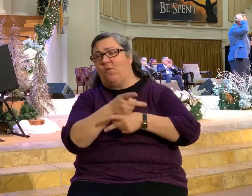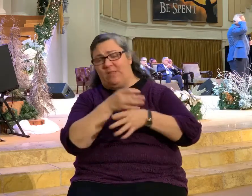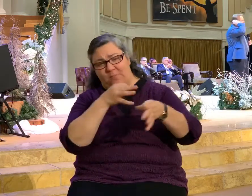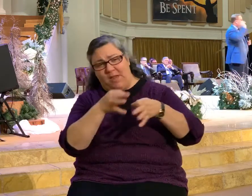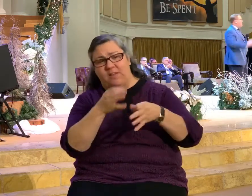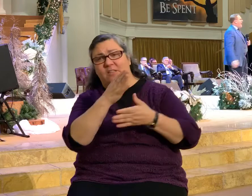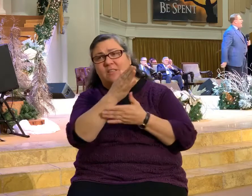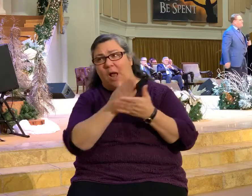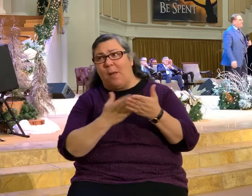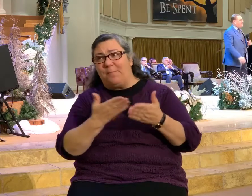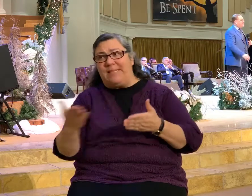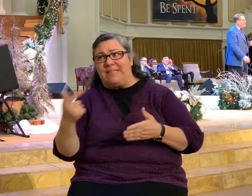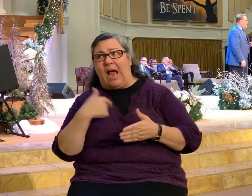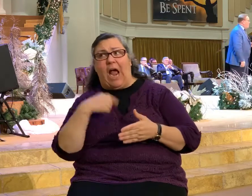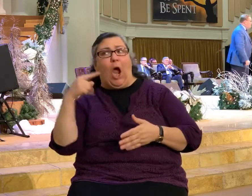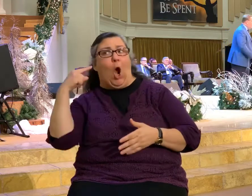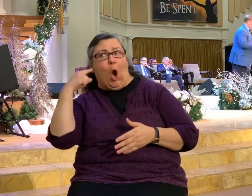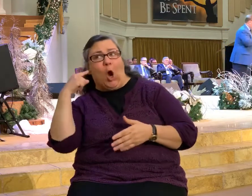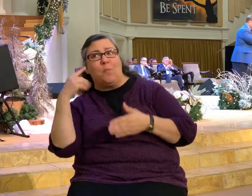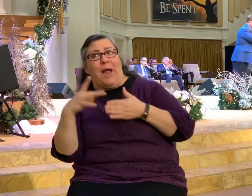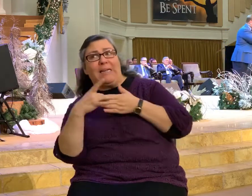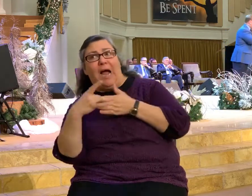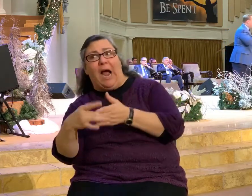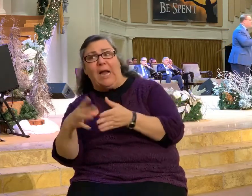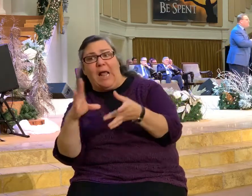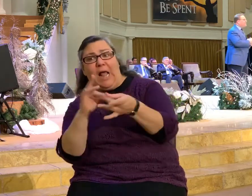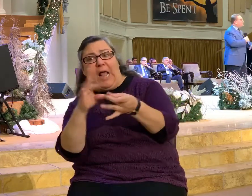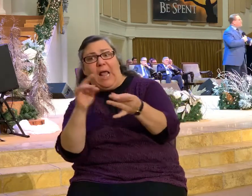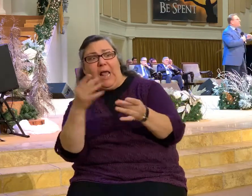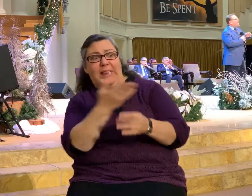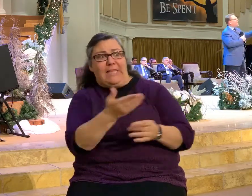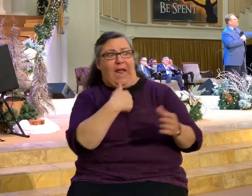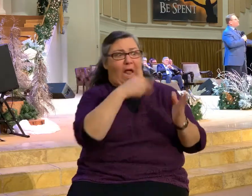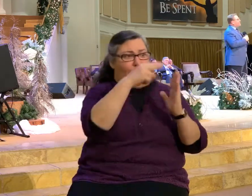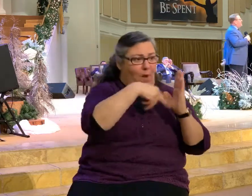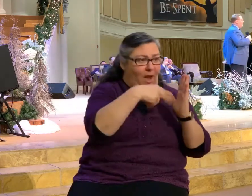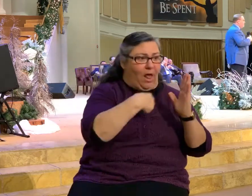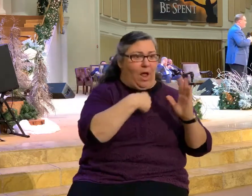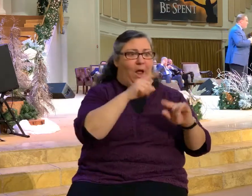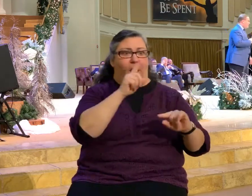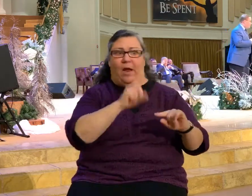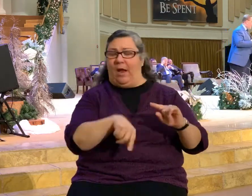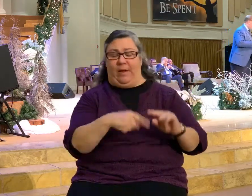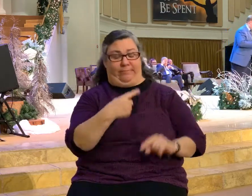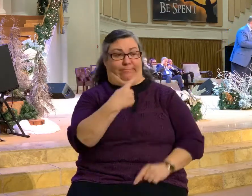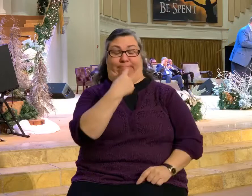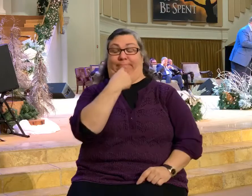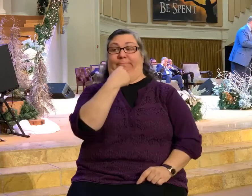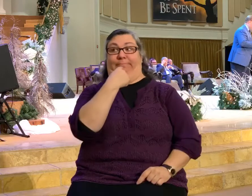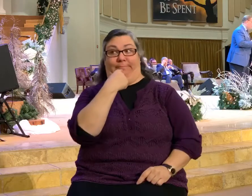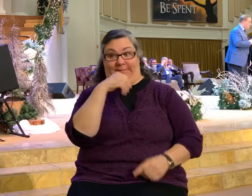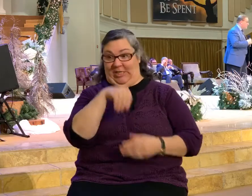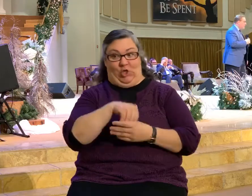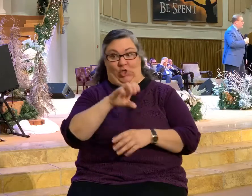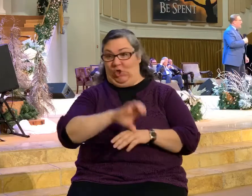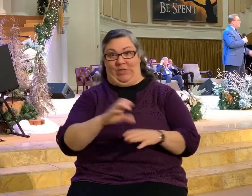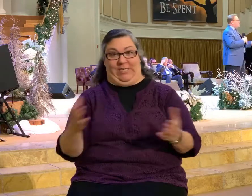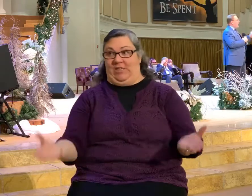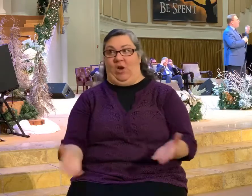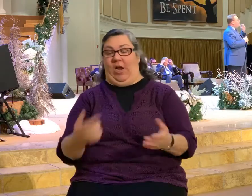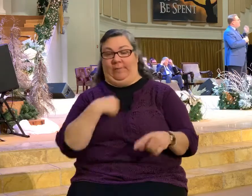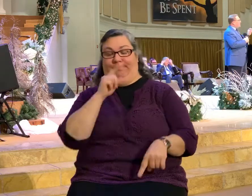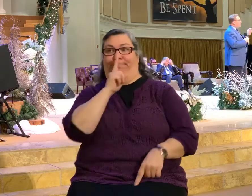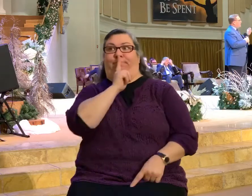there are things I heard guides say this week and things that I read that I couldn't even say in mixed company, much less in a house of worship like this,